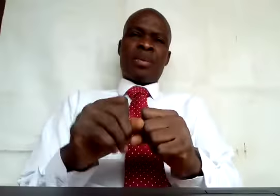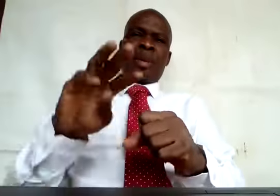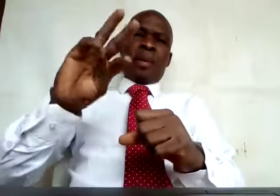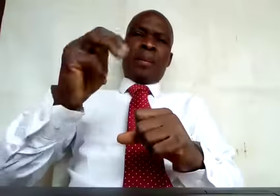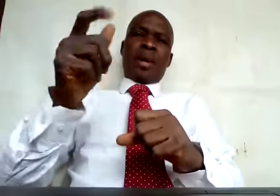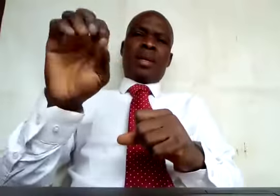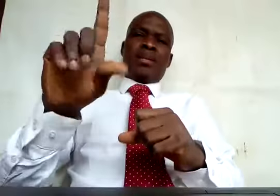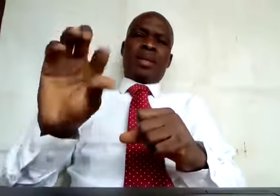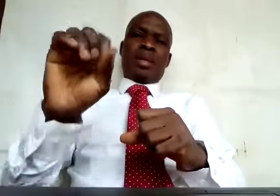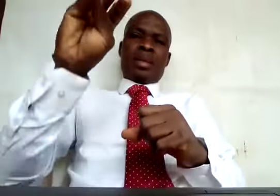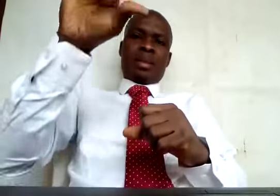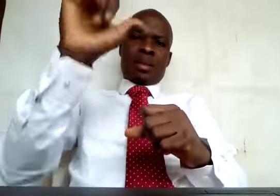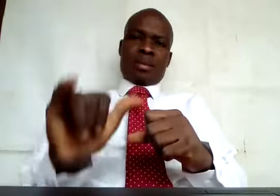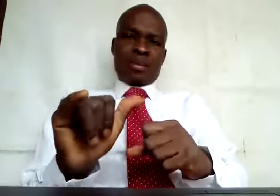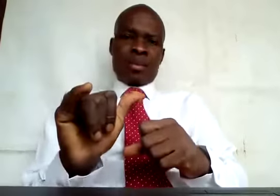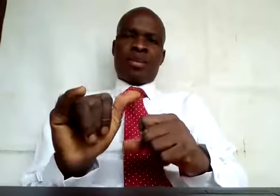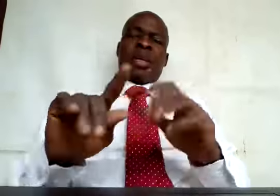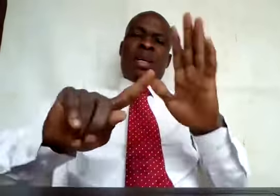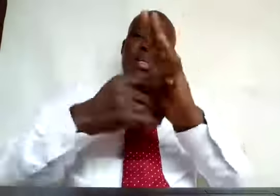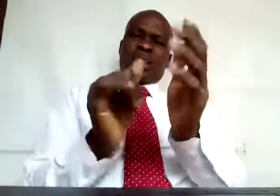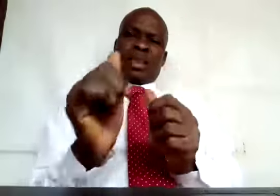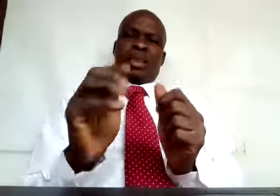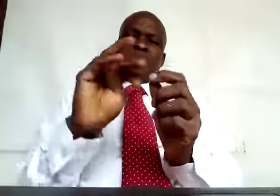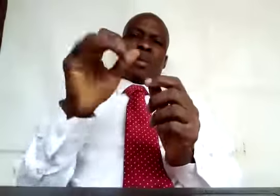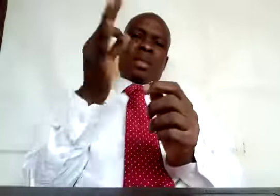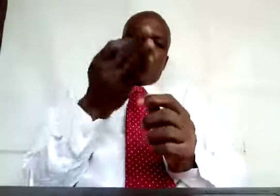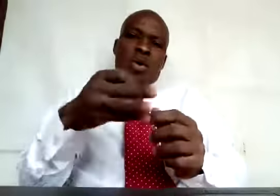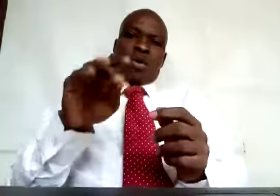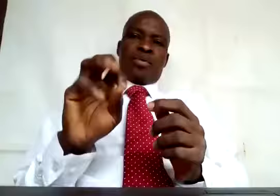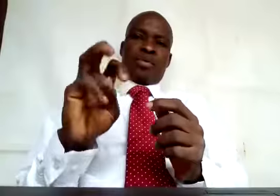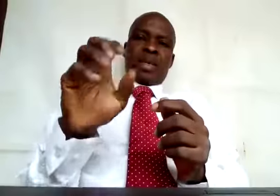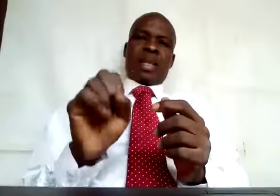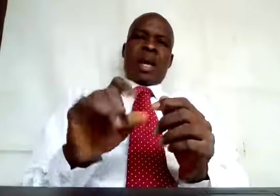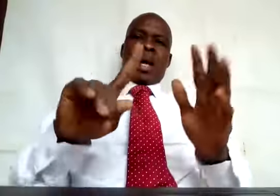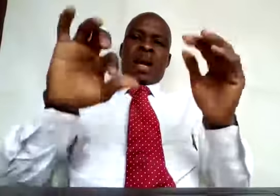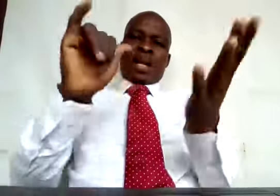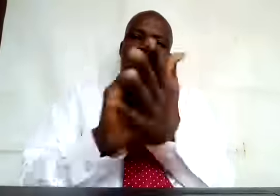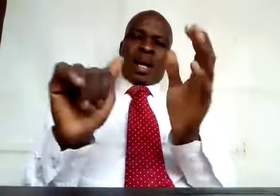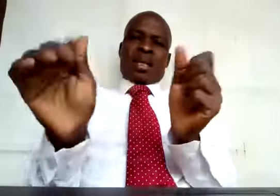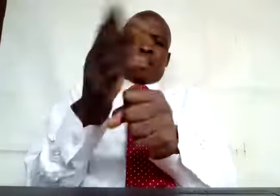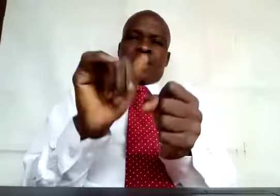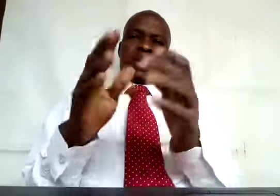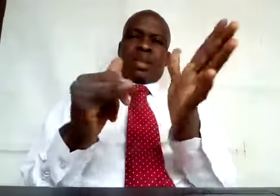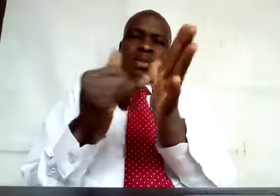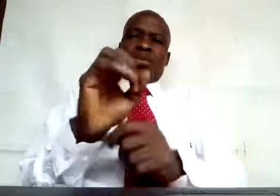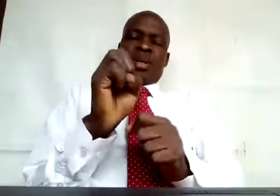Malleability. This is a property of metals that makes it able to be hammered into